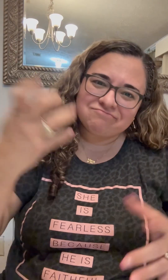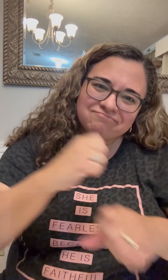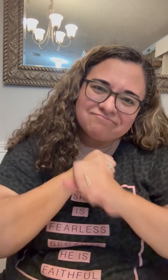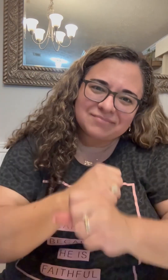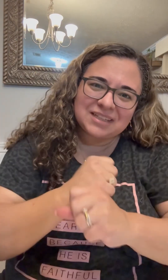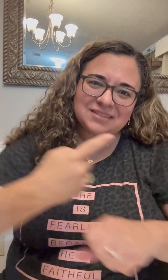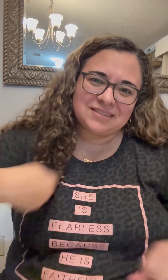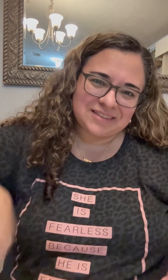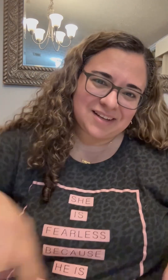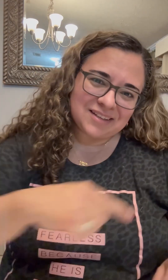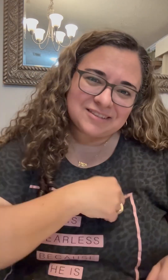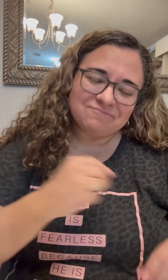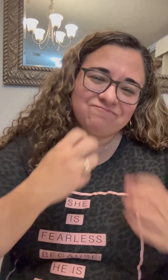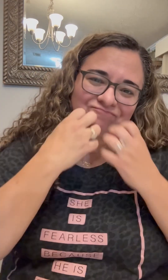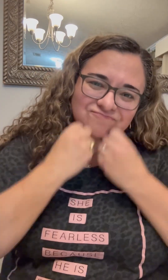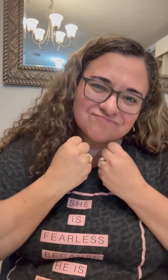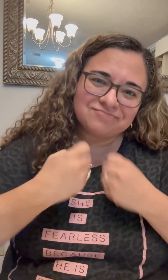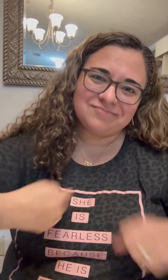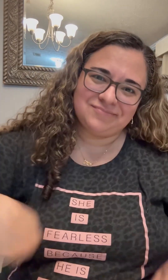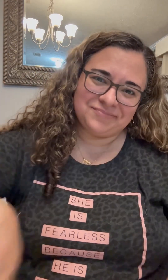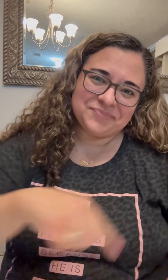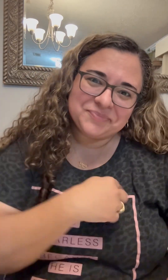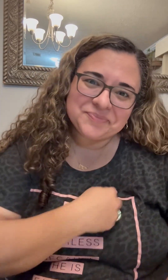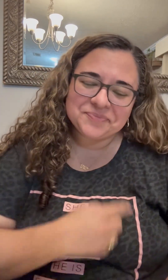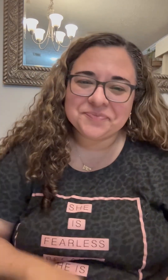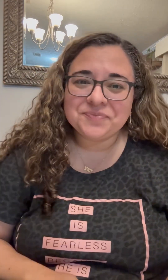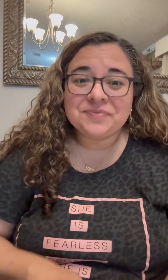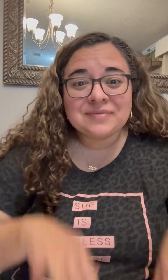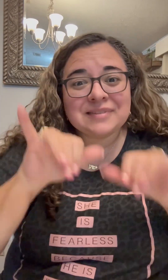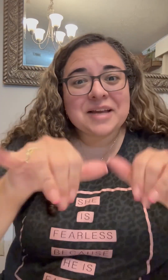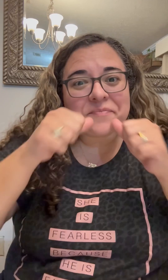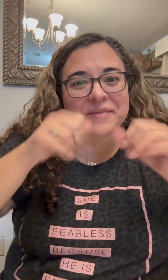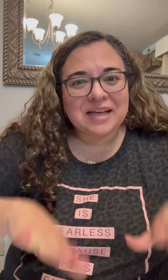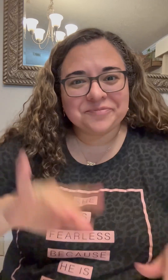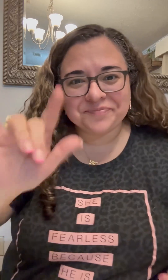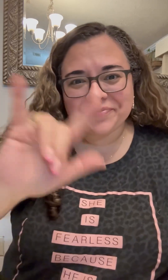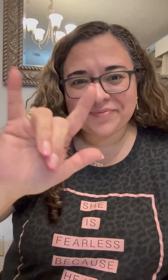has a reason. He's protecting us. He cares for us. Stay blessed.